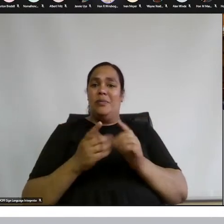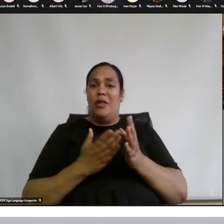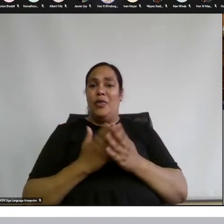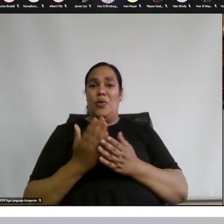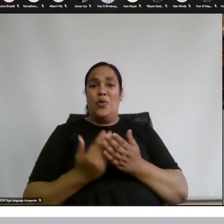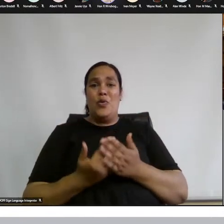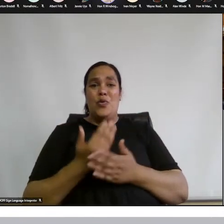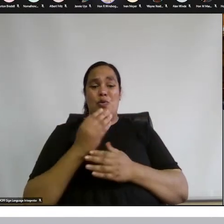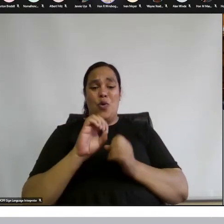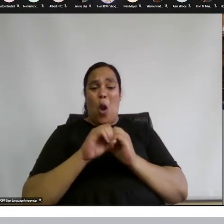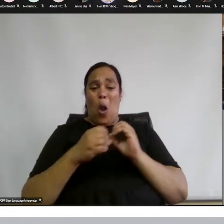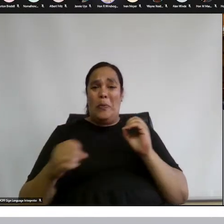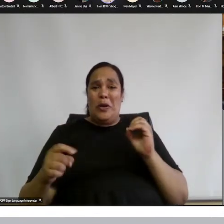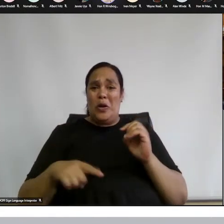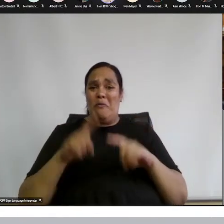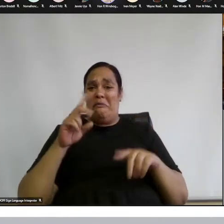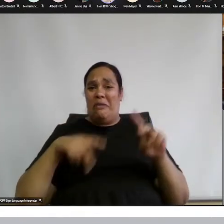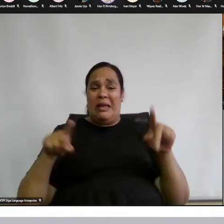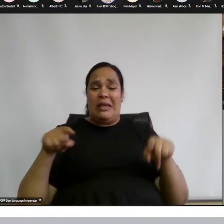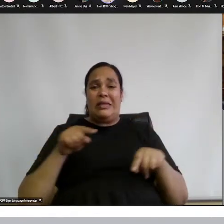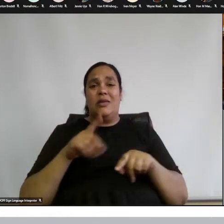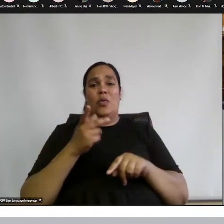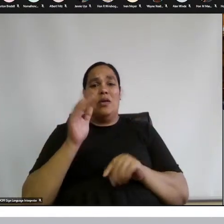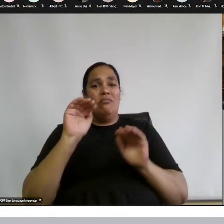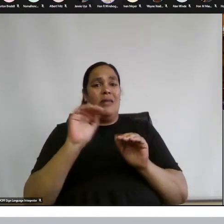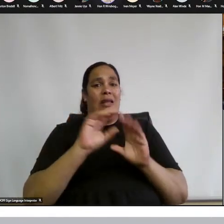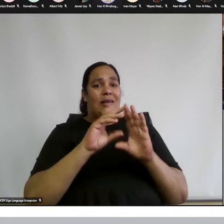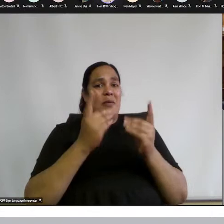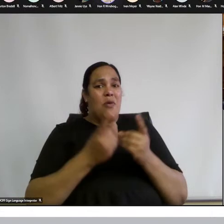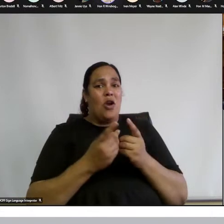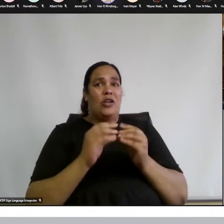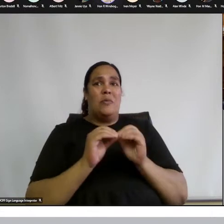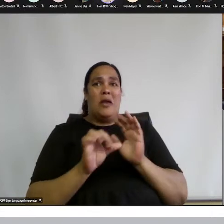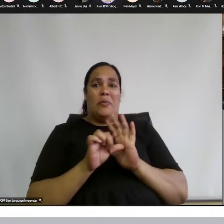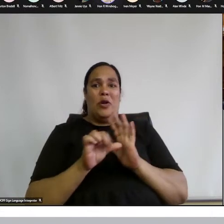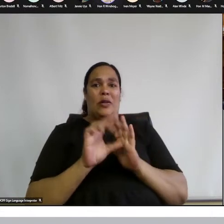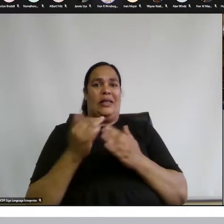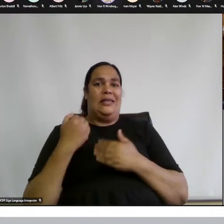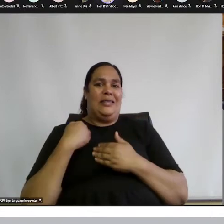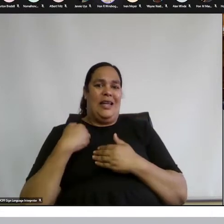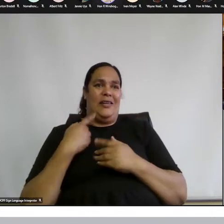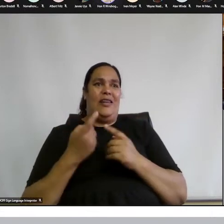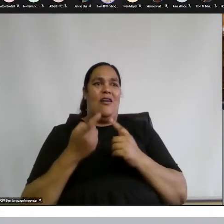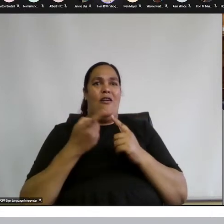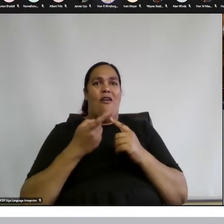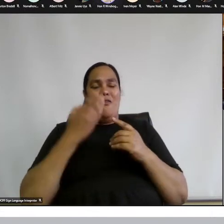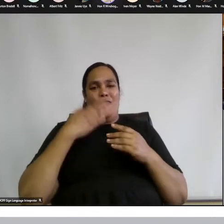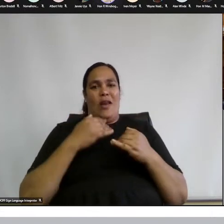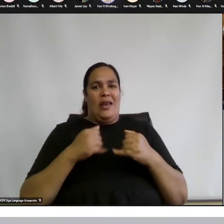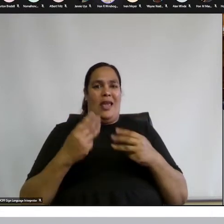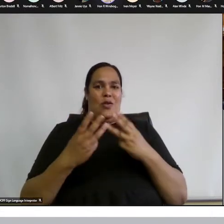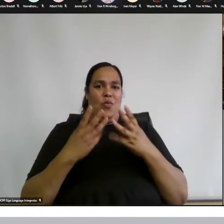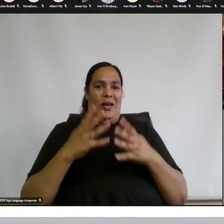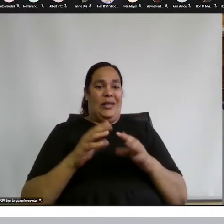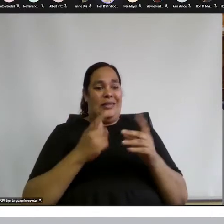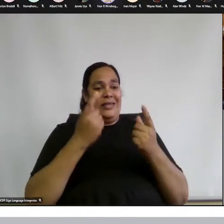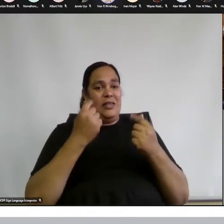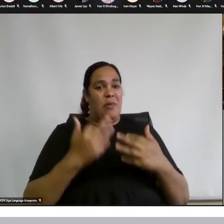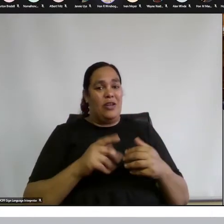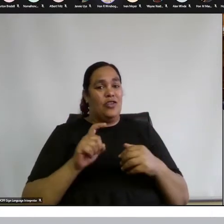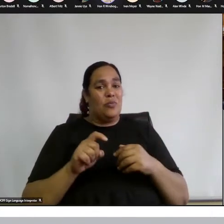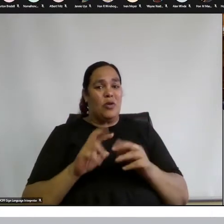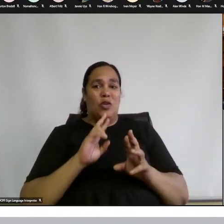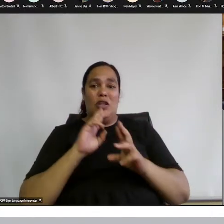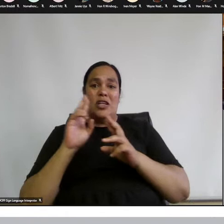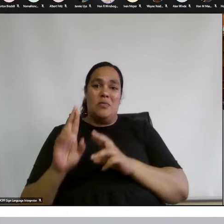new Omicron variant, we call on the department to prioritize the safety of frontline workers. This budget was supposed to